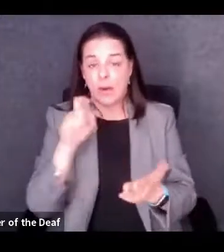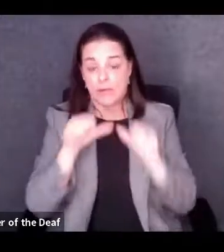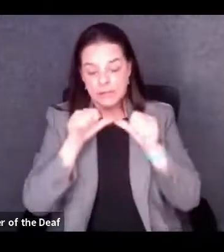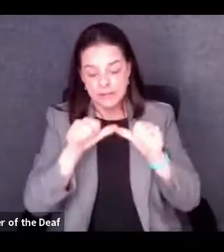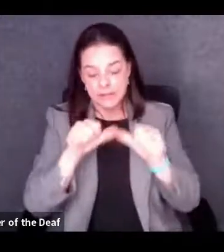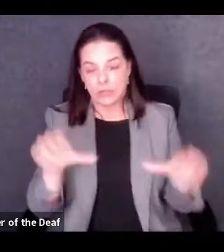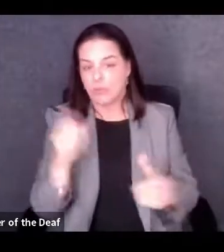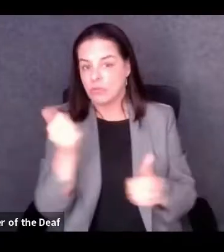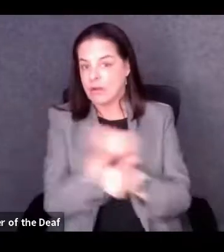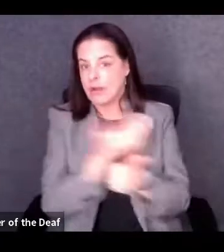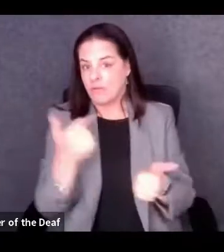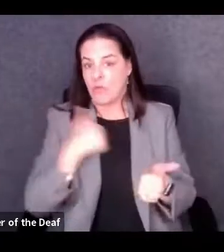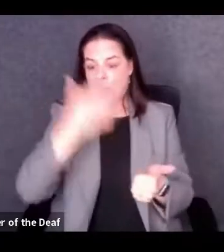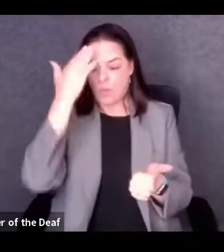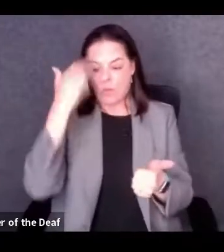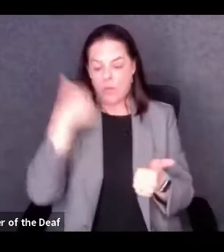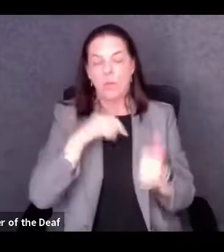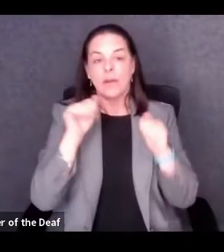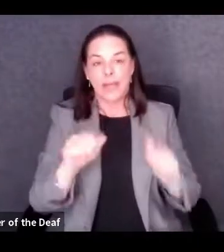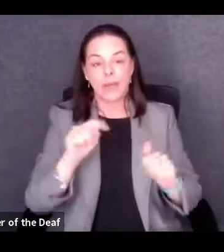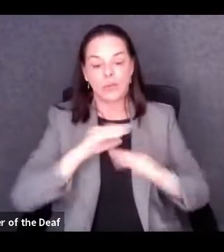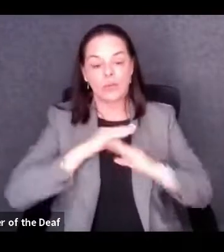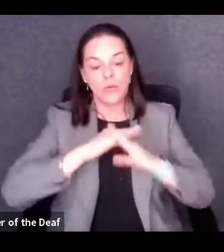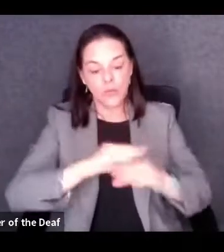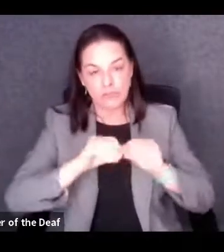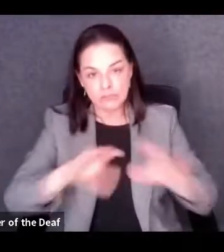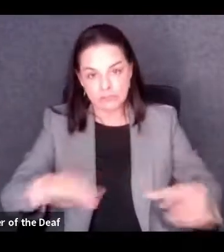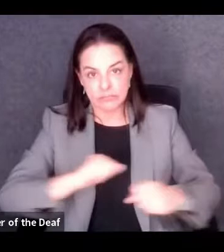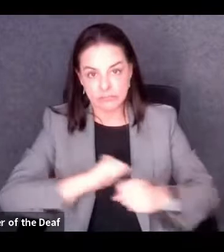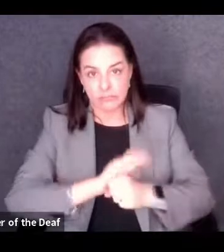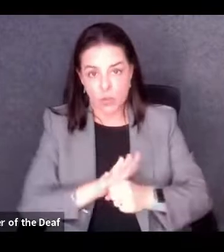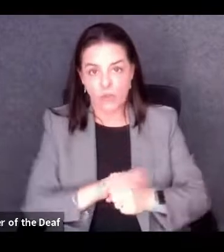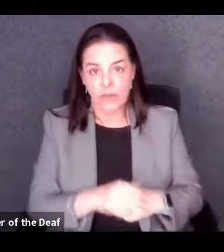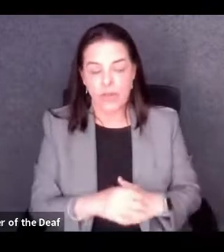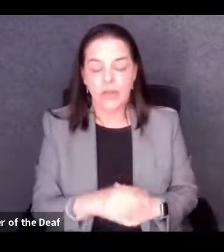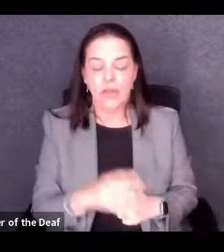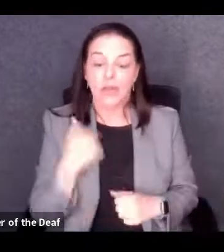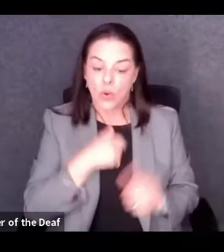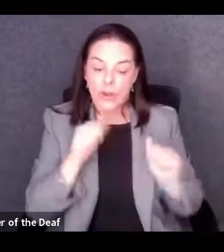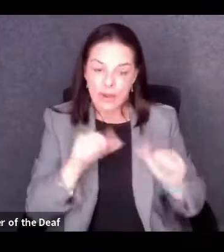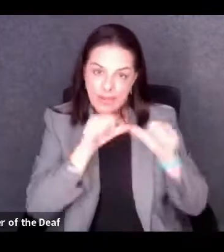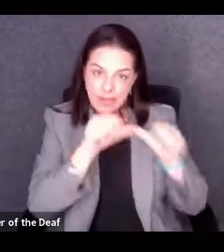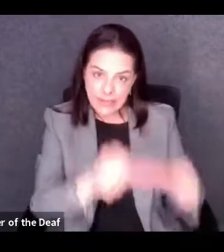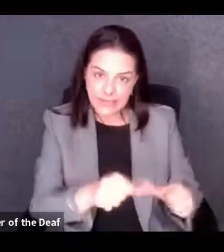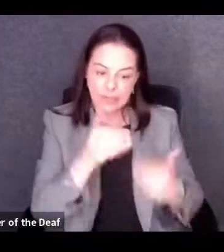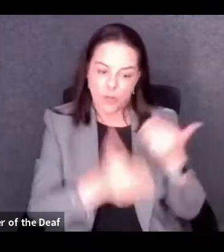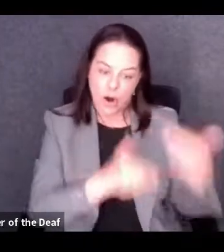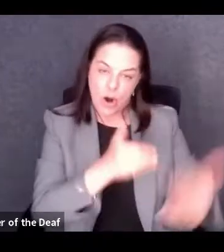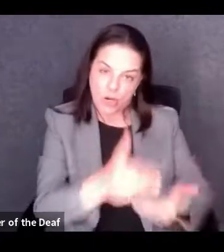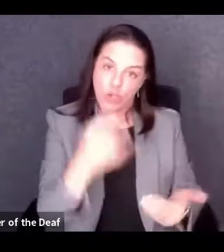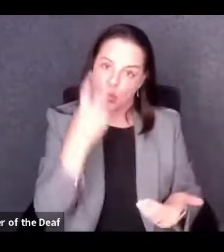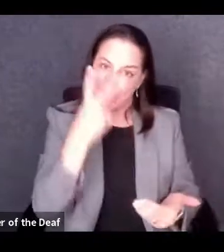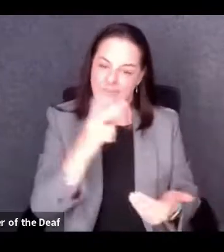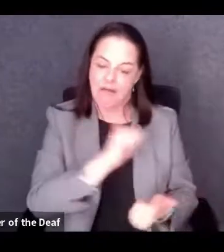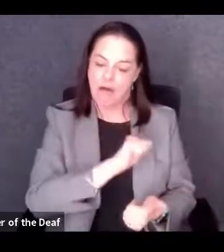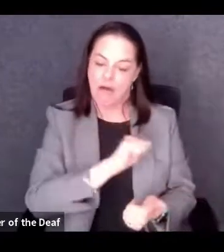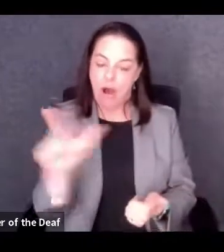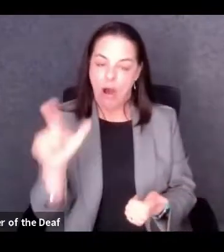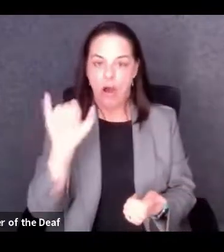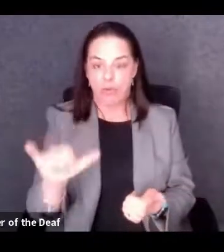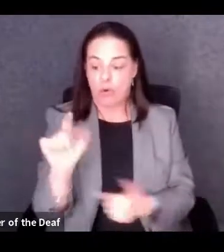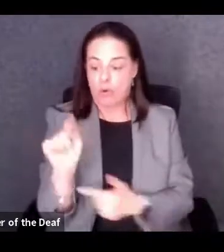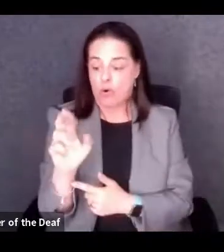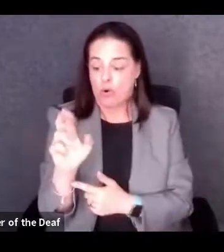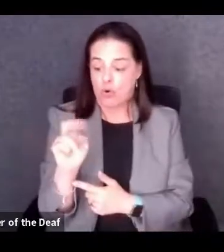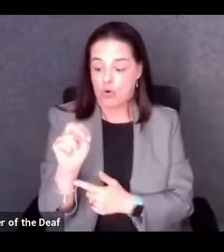all the things that we know that we can do to prevent the spread of this disease, so that we can continue to make progress. We want to see all of those